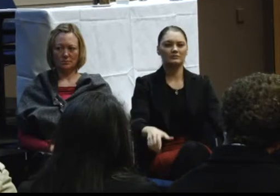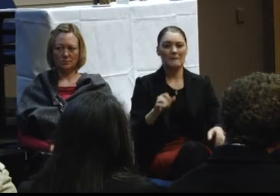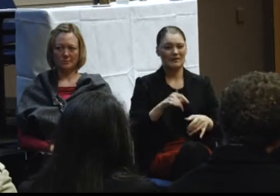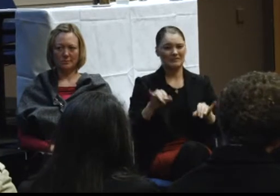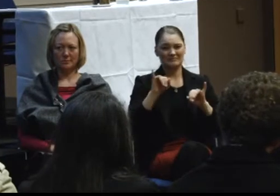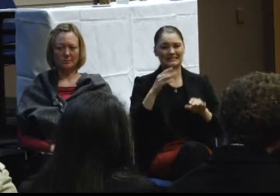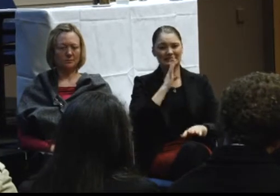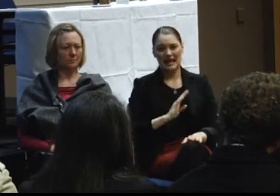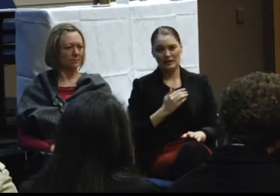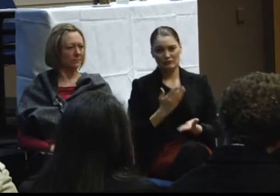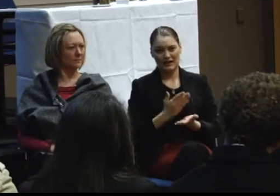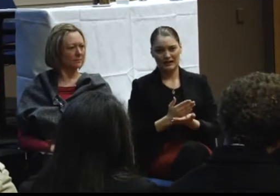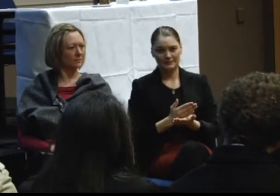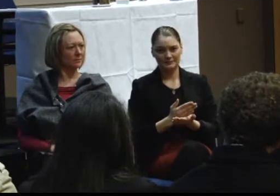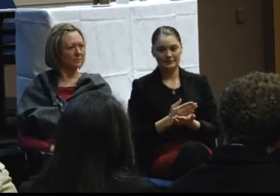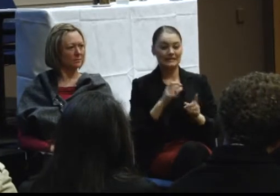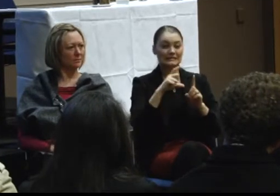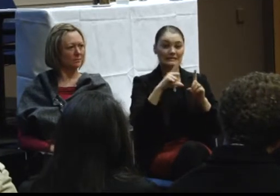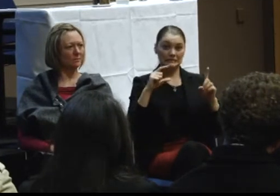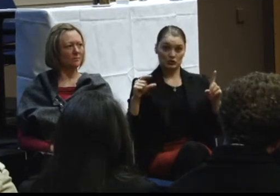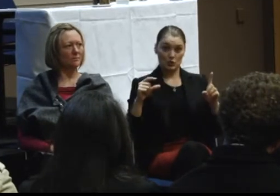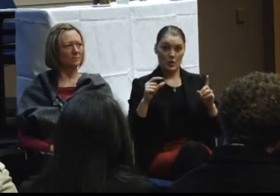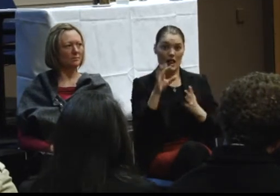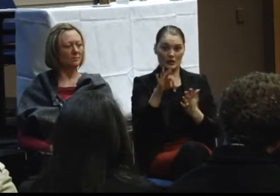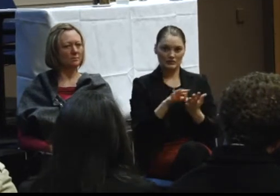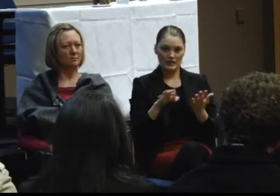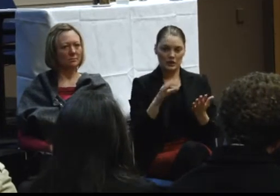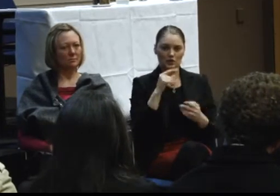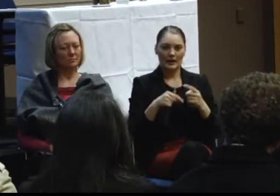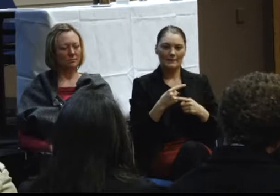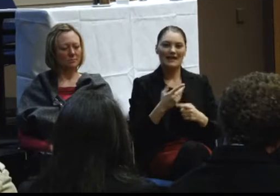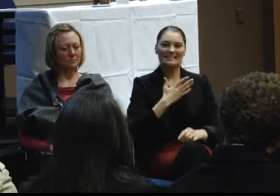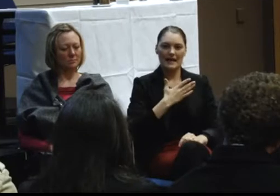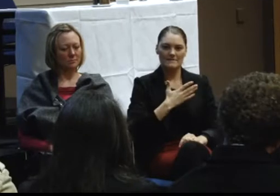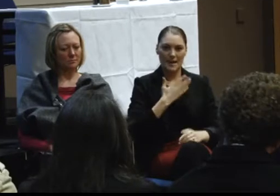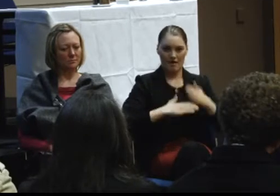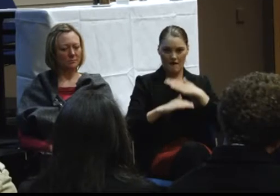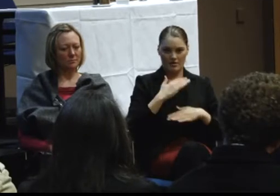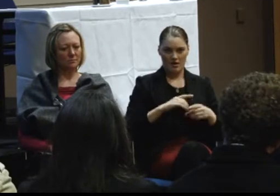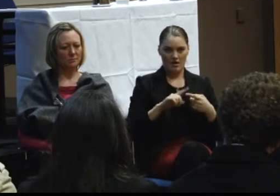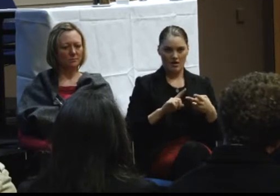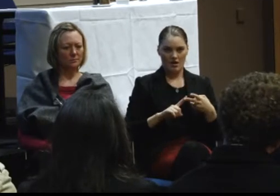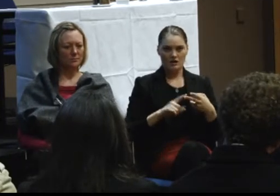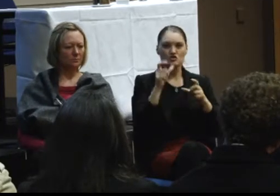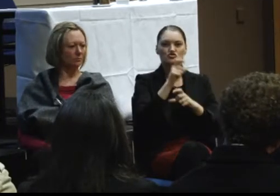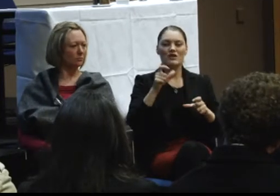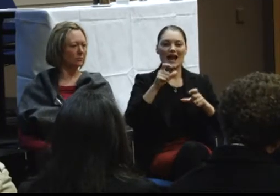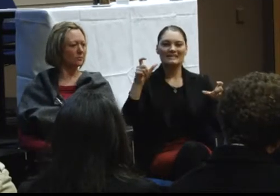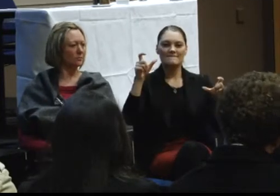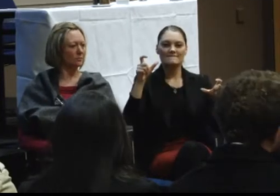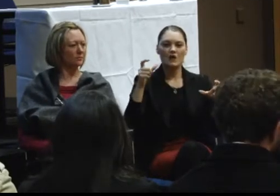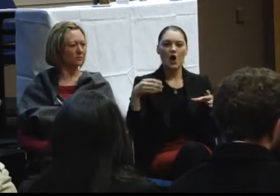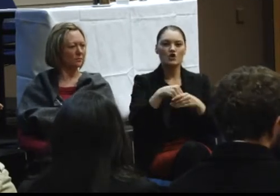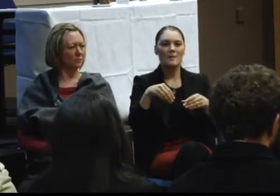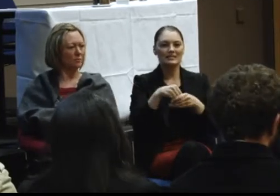of digital literacy, we've talked about safety quite a bit and behaviour, is the Creative Commons stuff as well. And that's